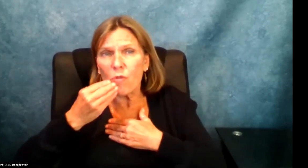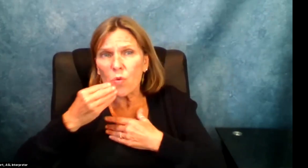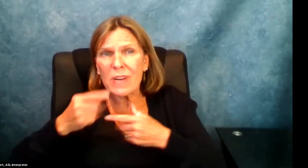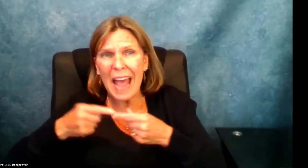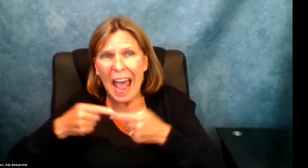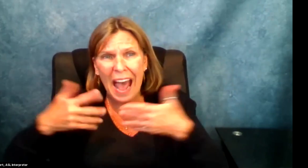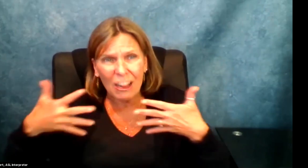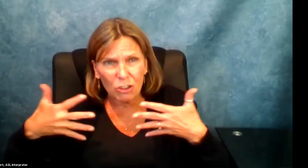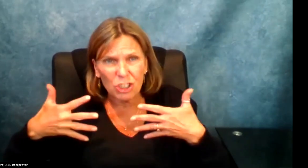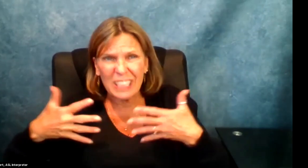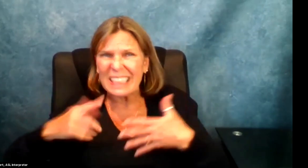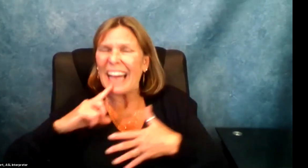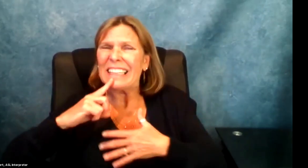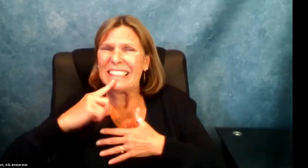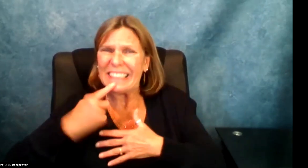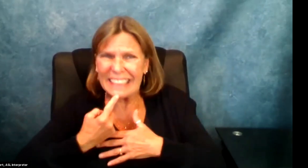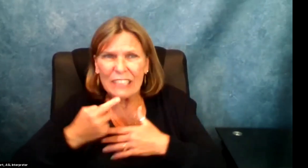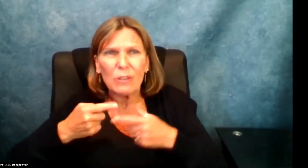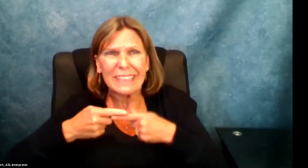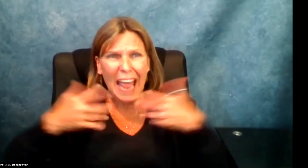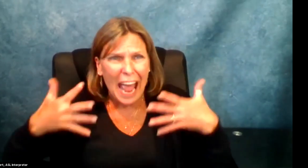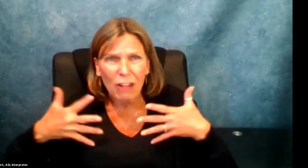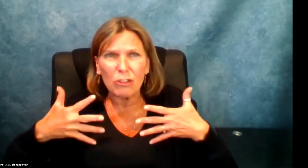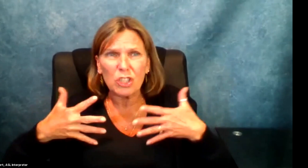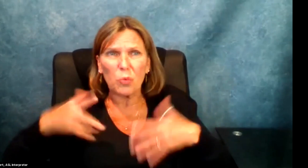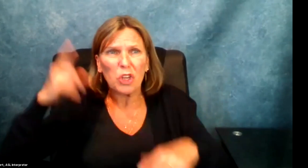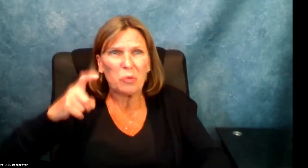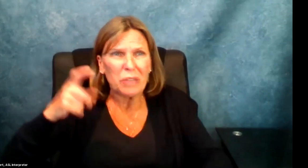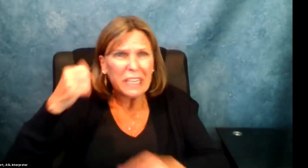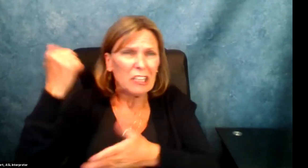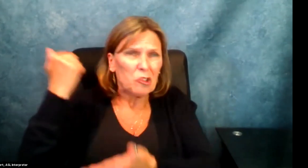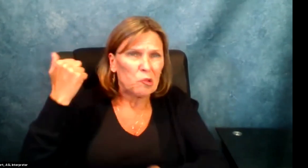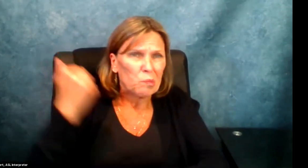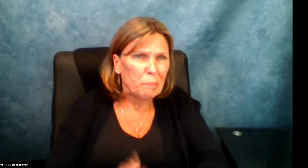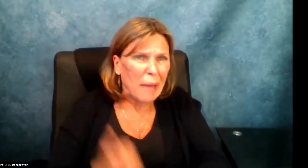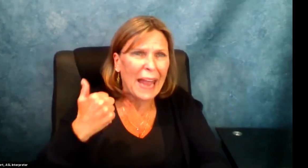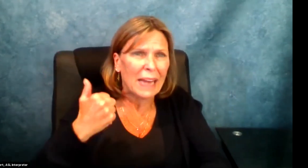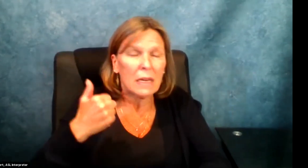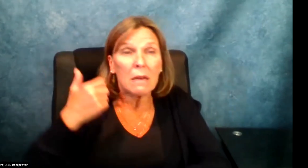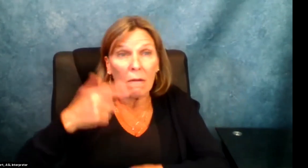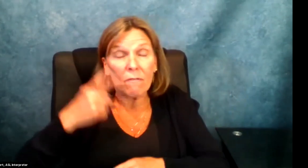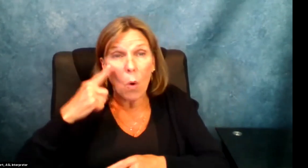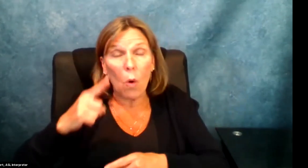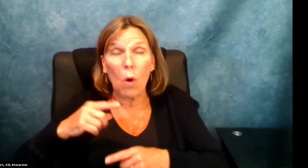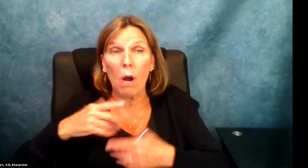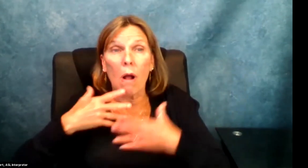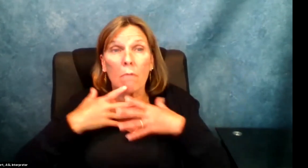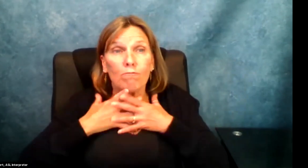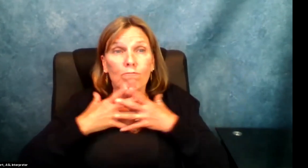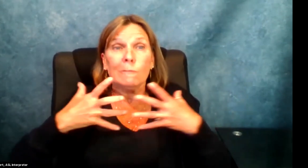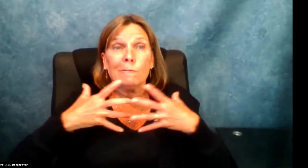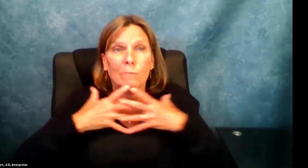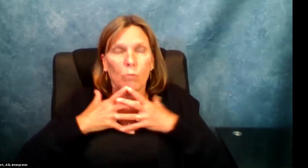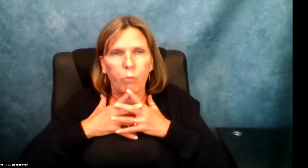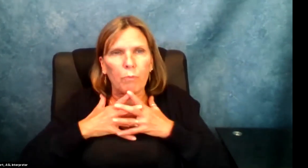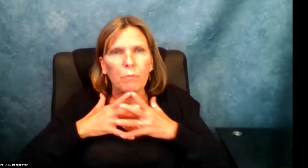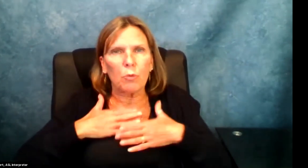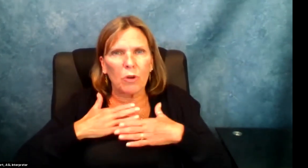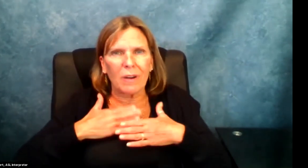an epinephrine pen to protect yourself, that the recommendation is still to get vaccinated. You need to wait for 30